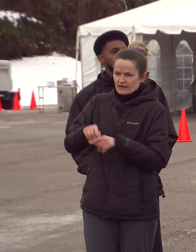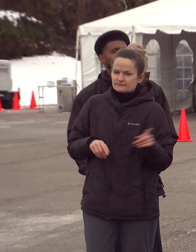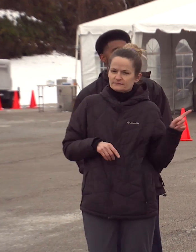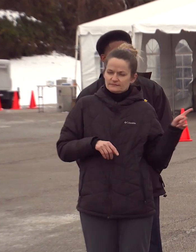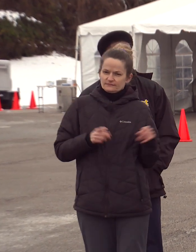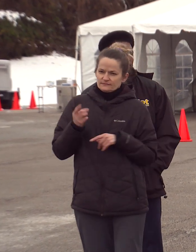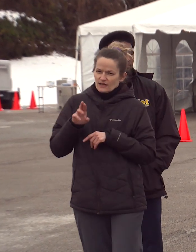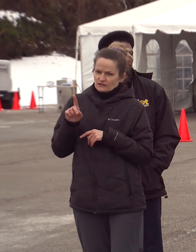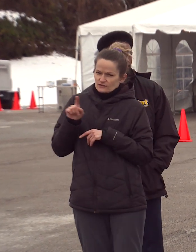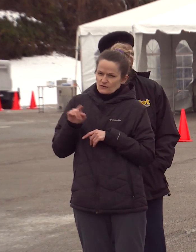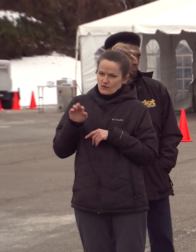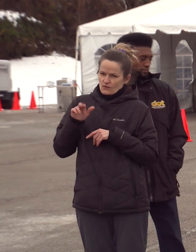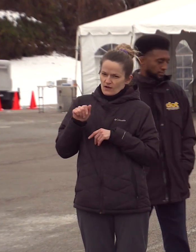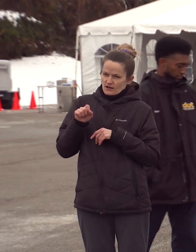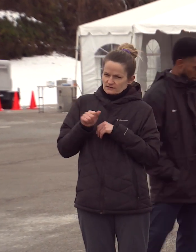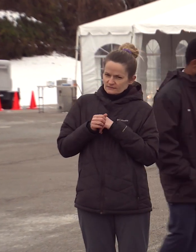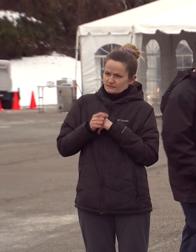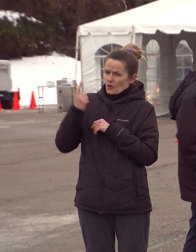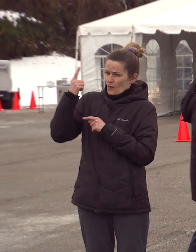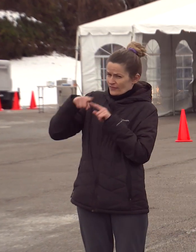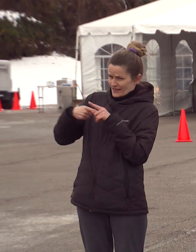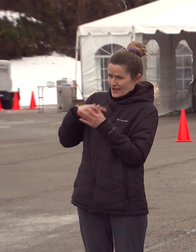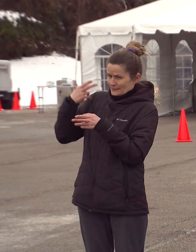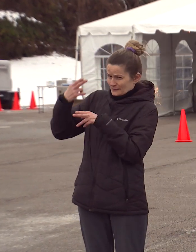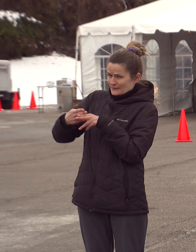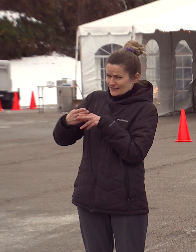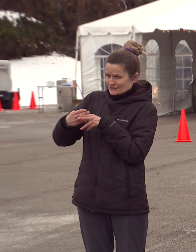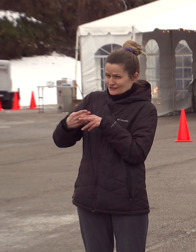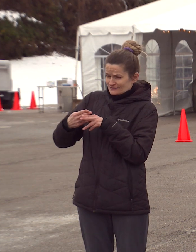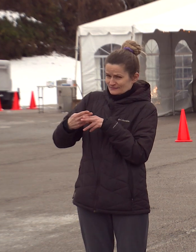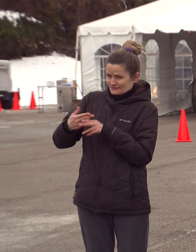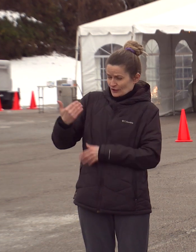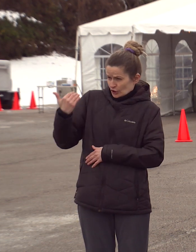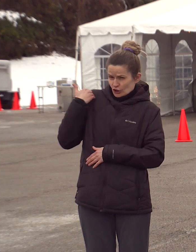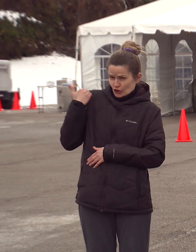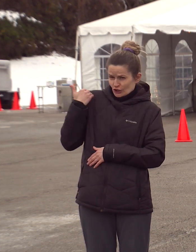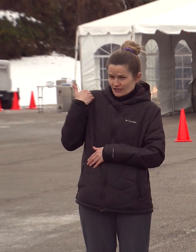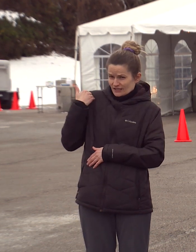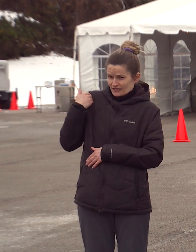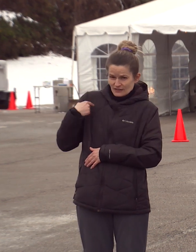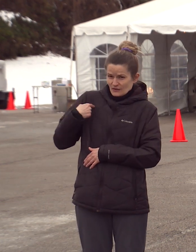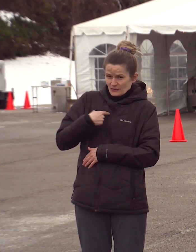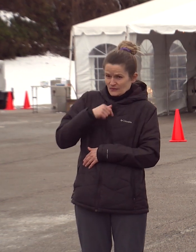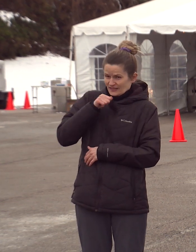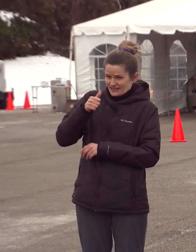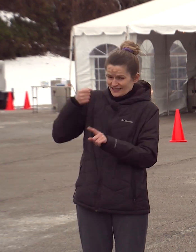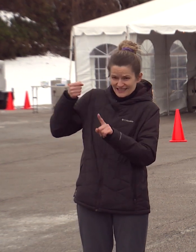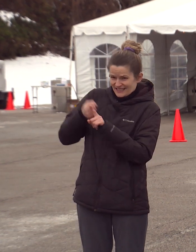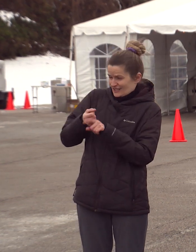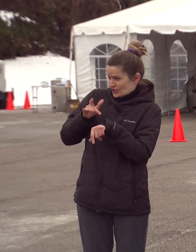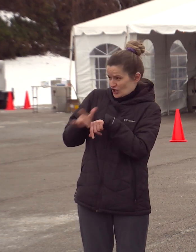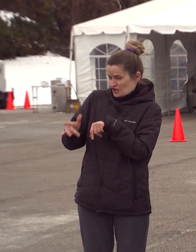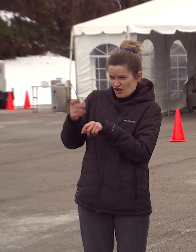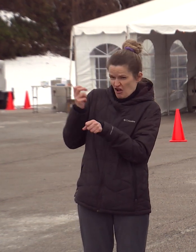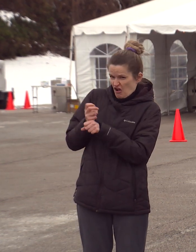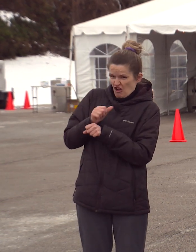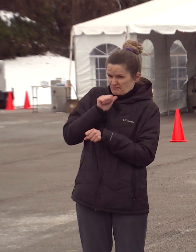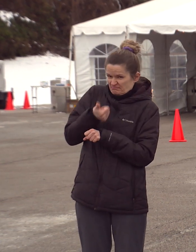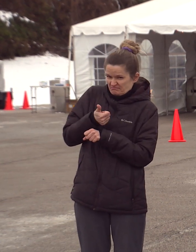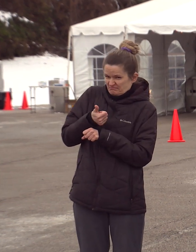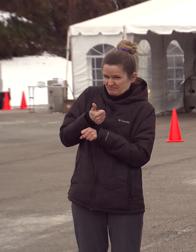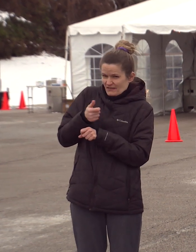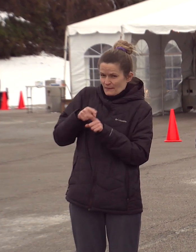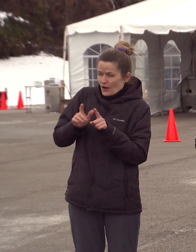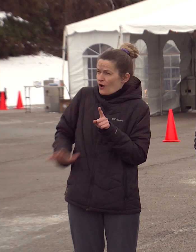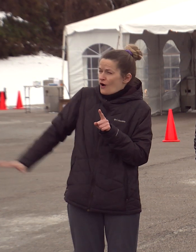the media is that early on, we were spared some of the more severe outcomes that we were seeing across the country. And as such, I